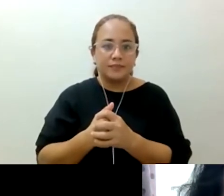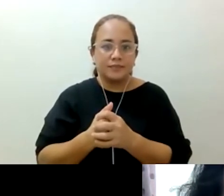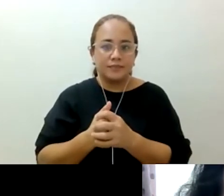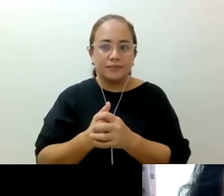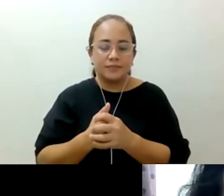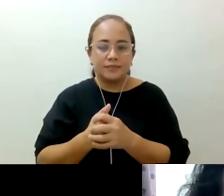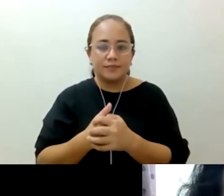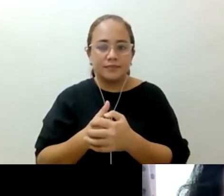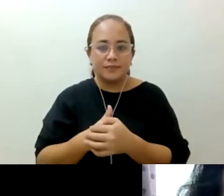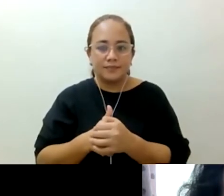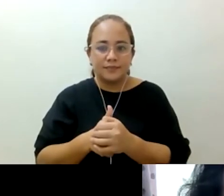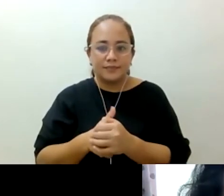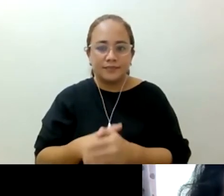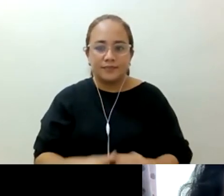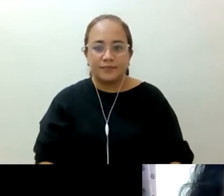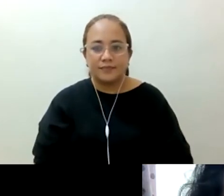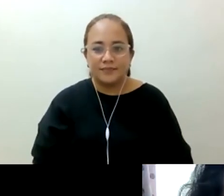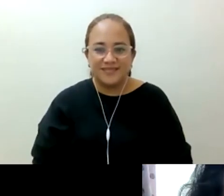Yes, sir.